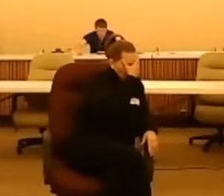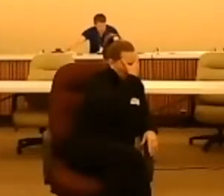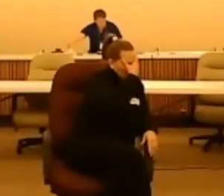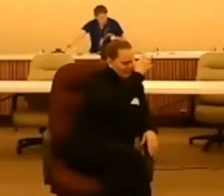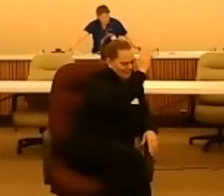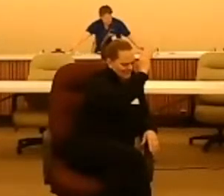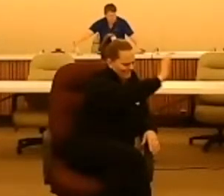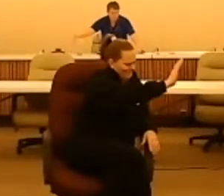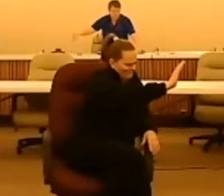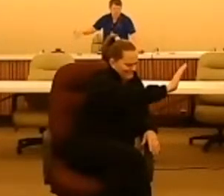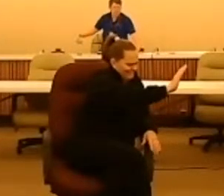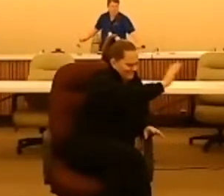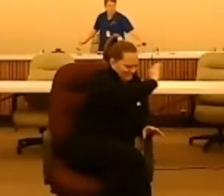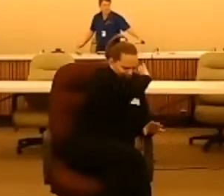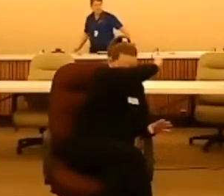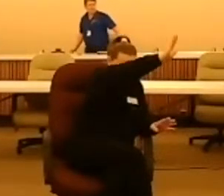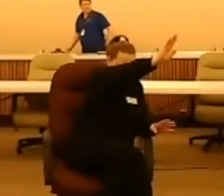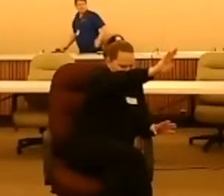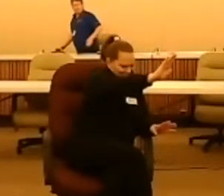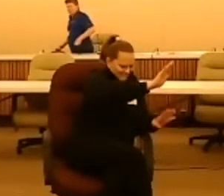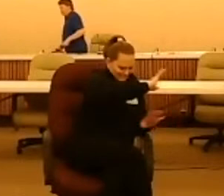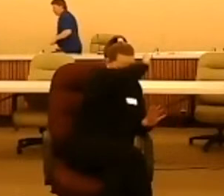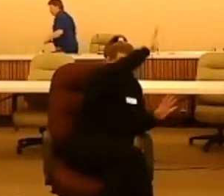It looks like, oh,